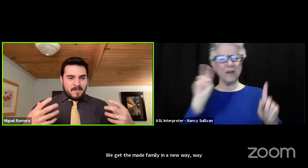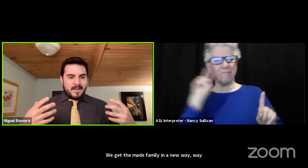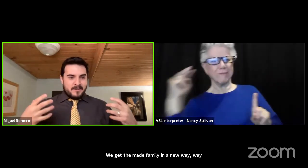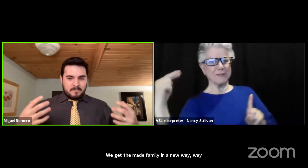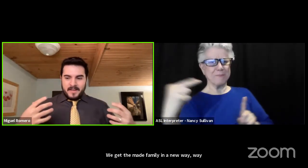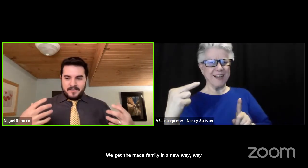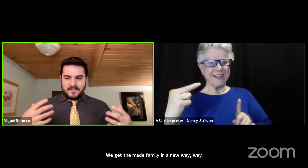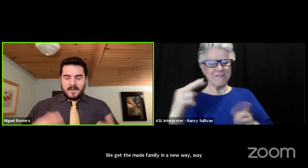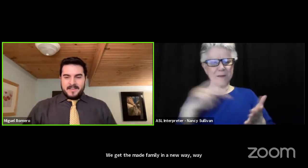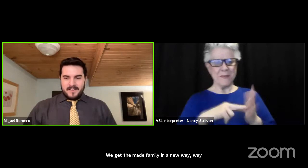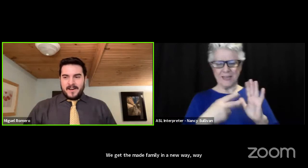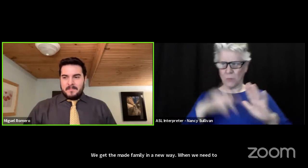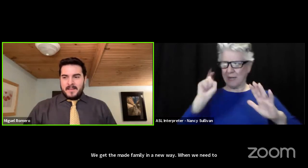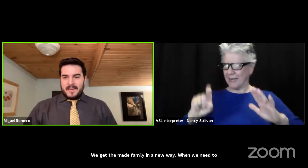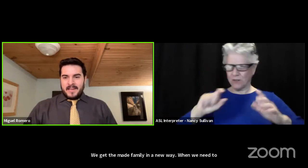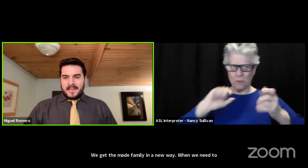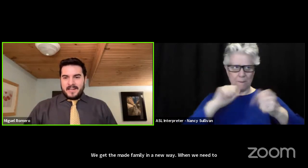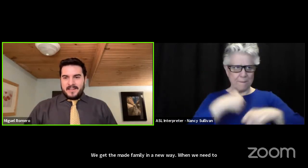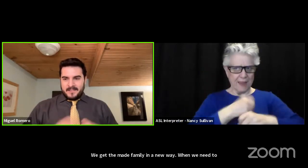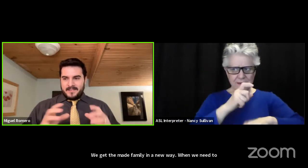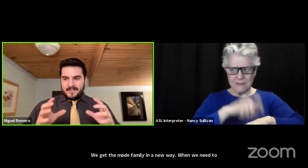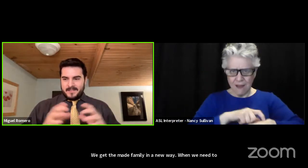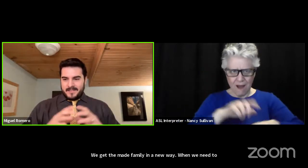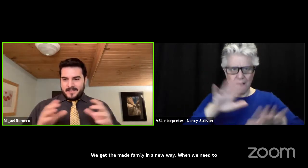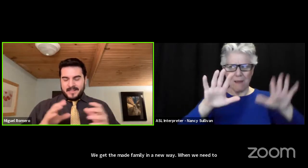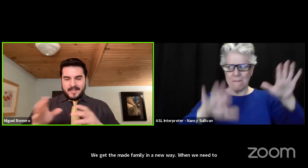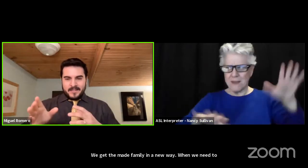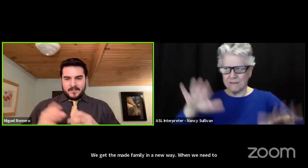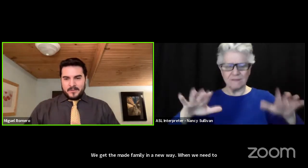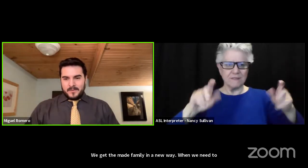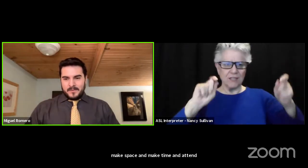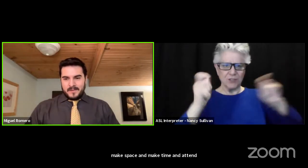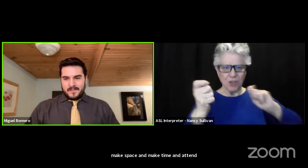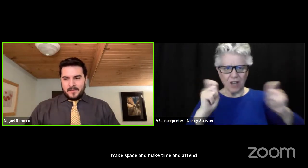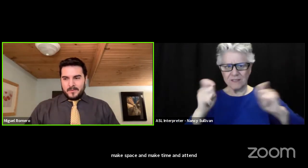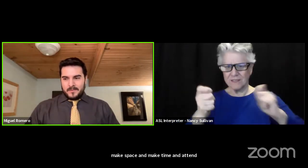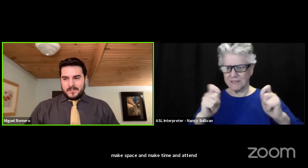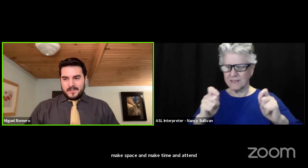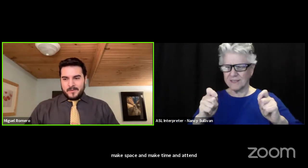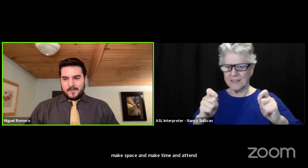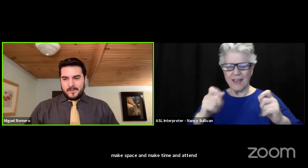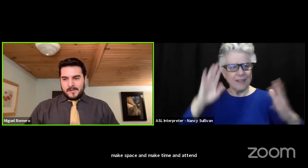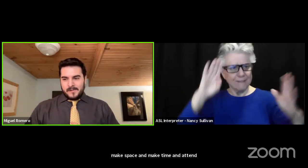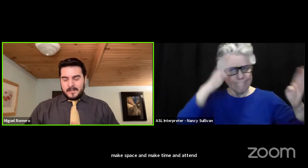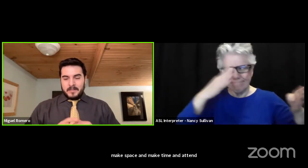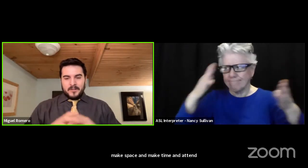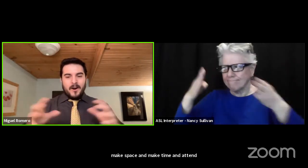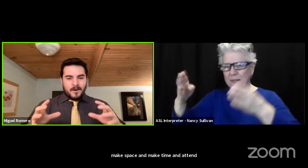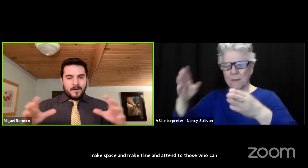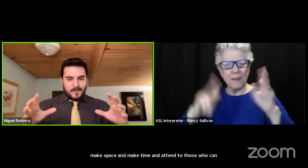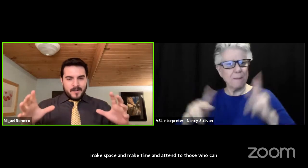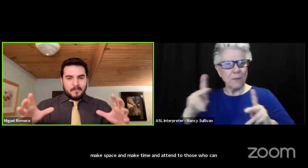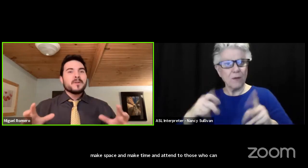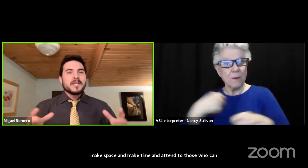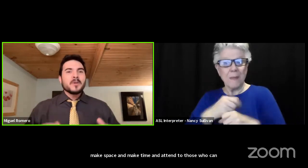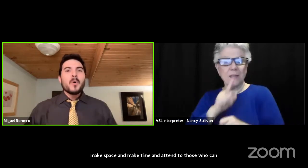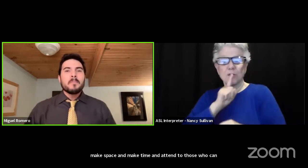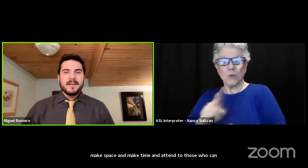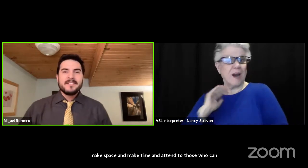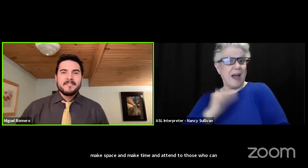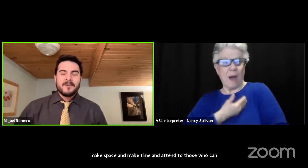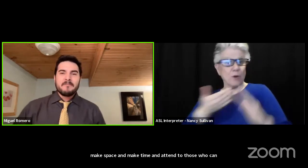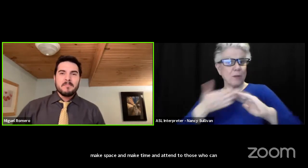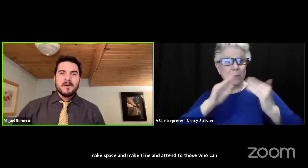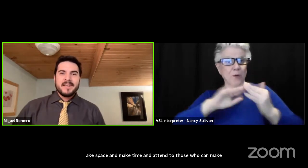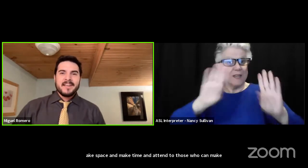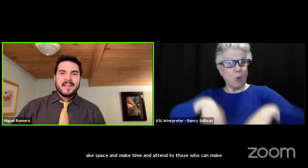need to make space and make time and attend to those who, to make sure our community is